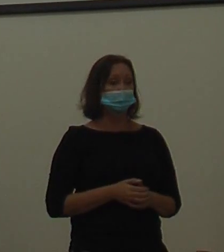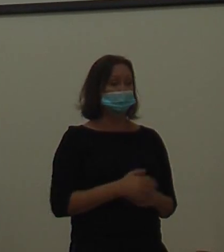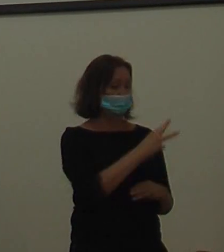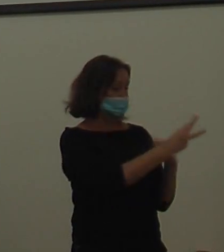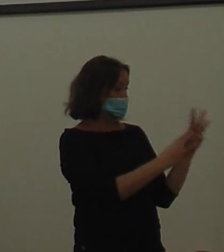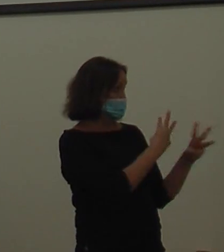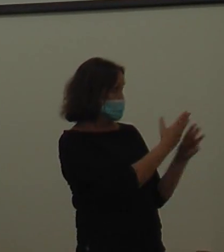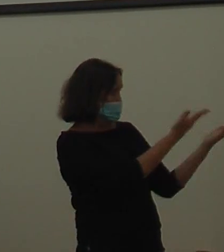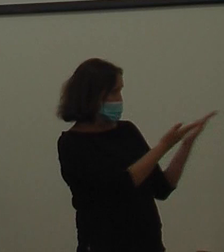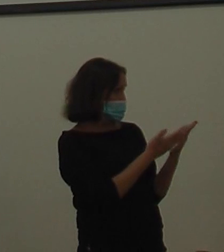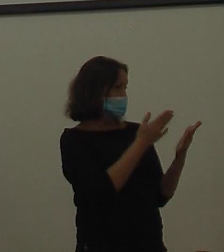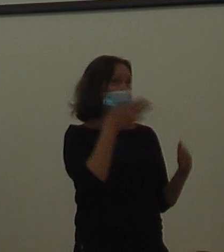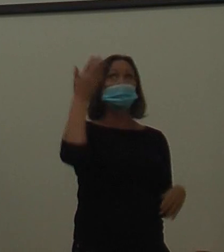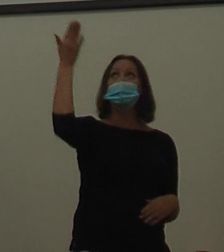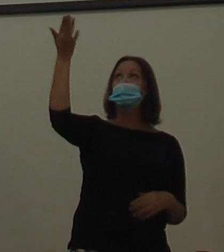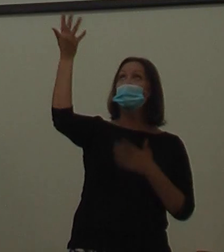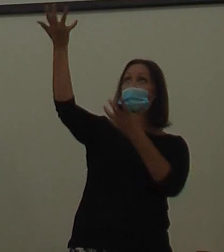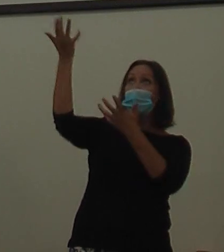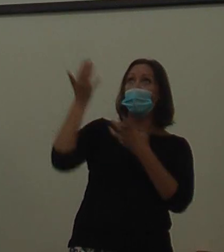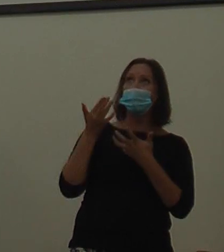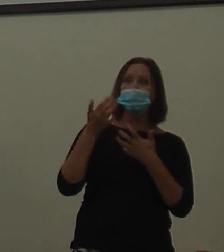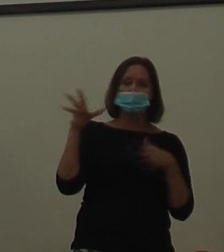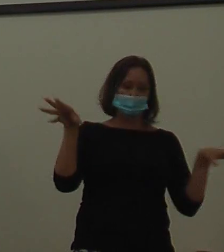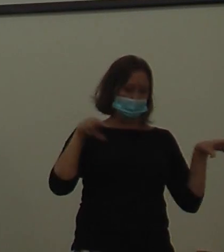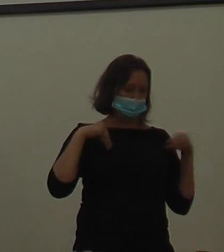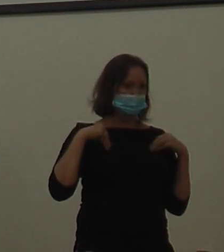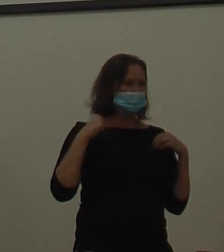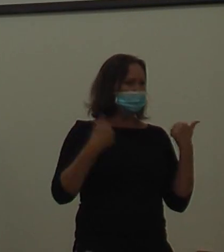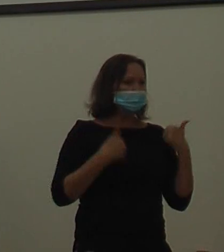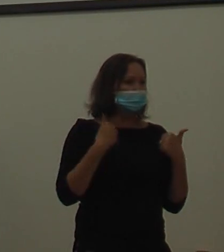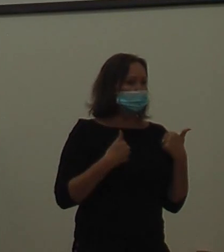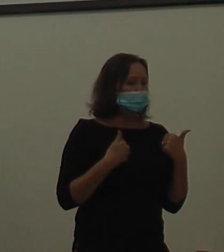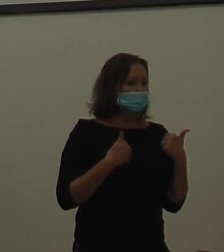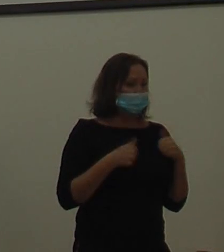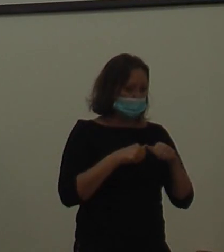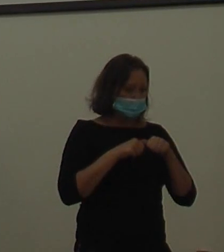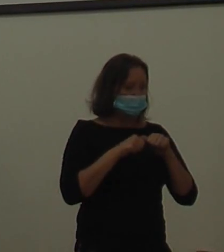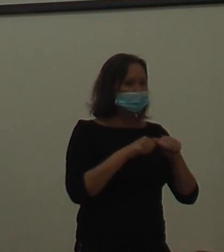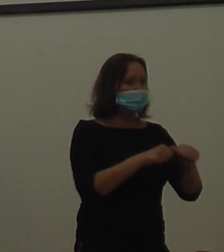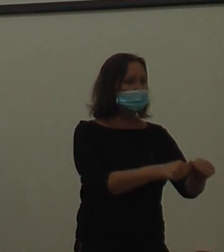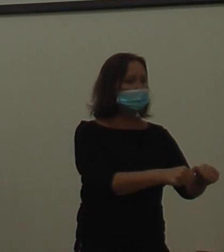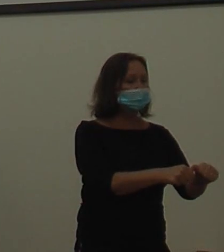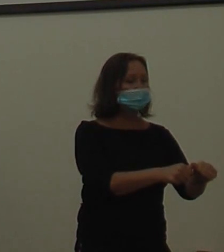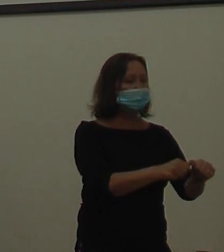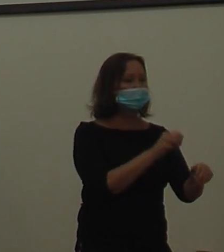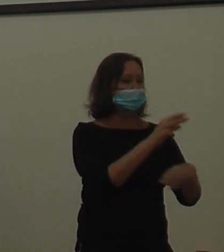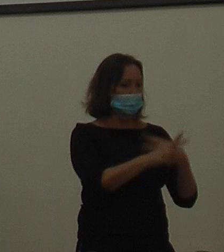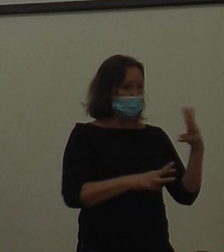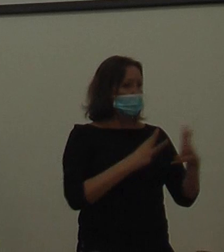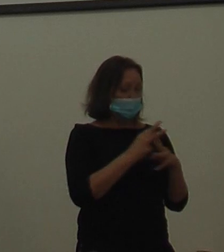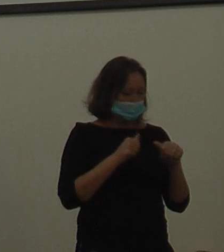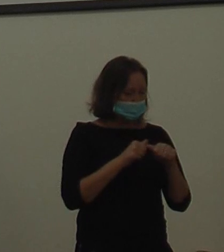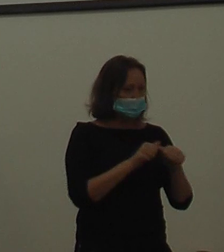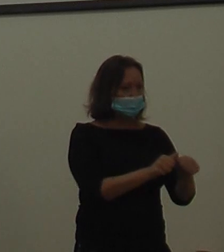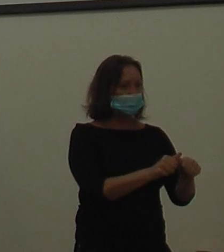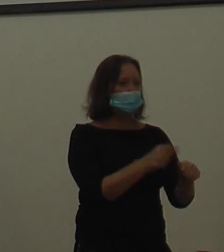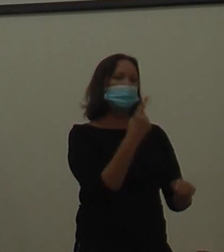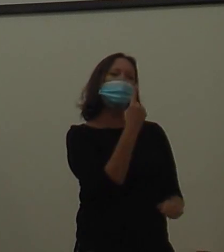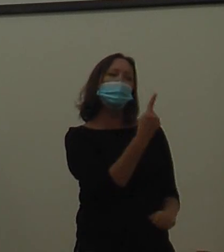The work of the Lord can continue, but only one way, through us.